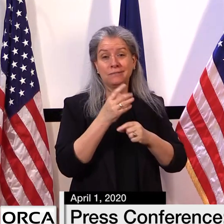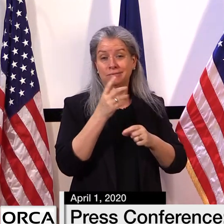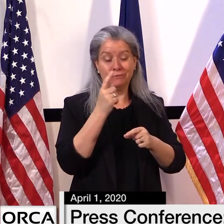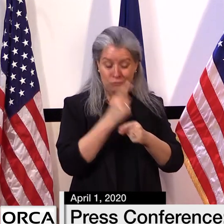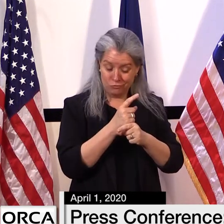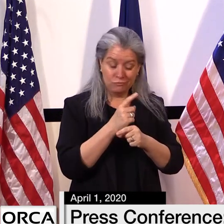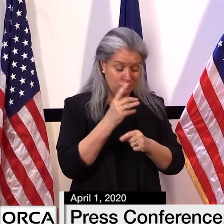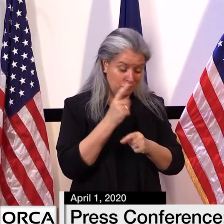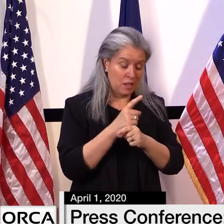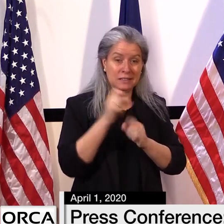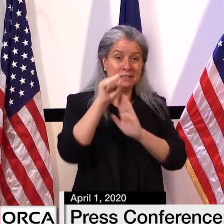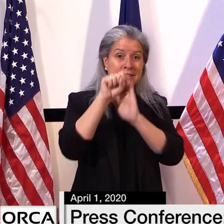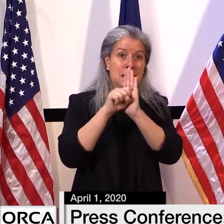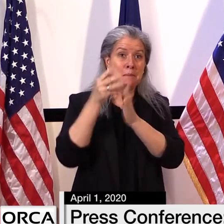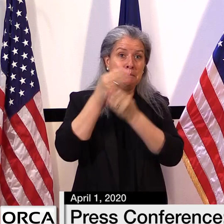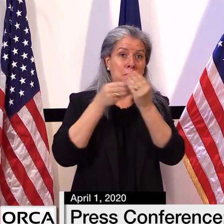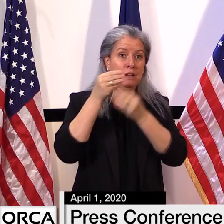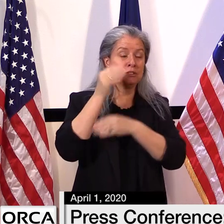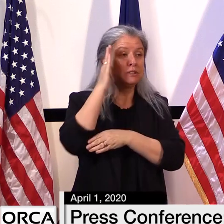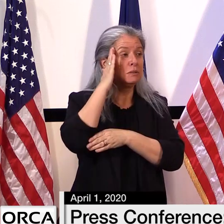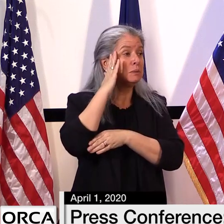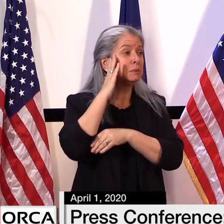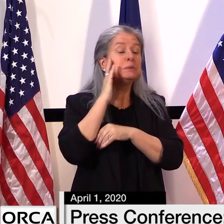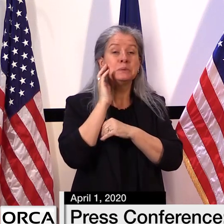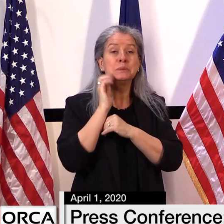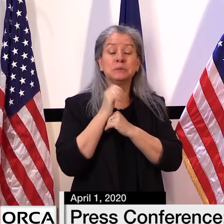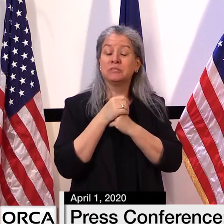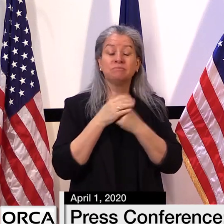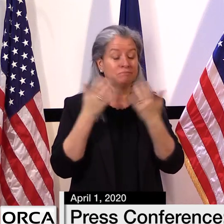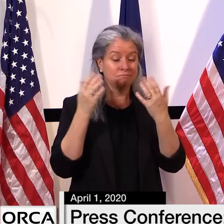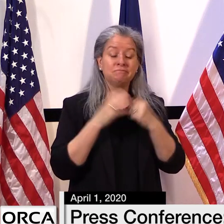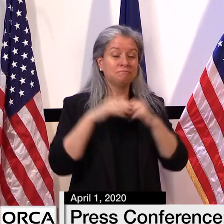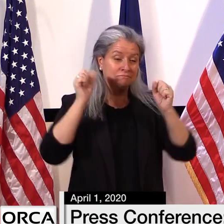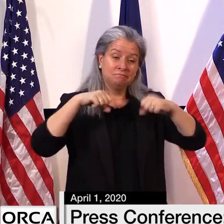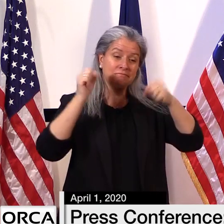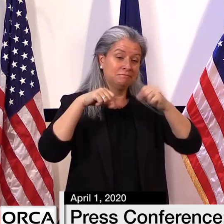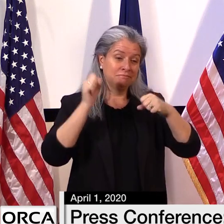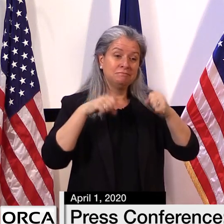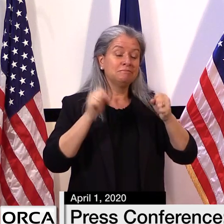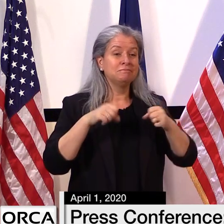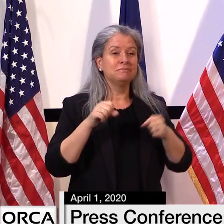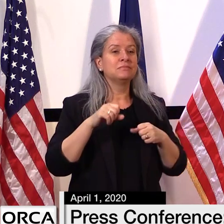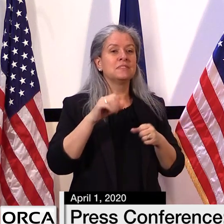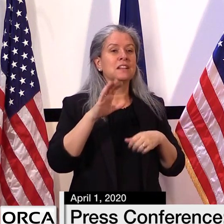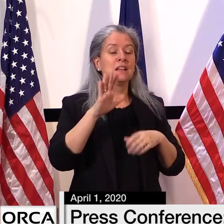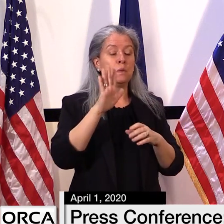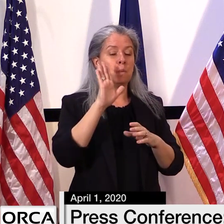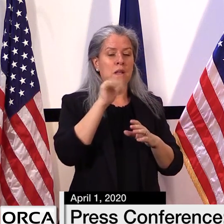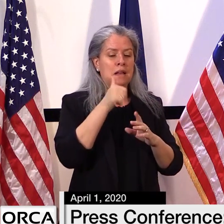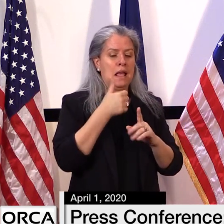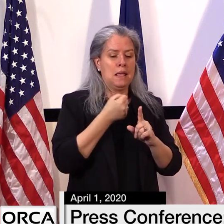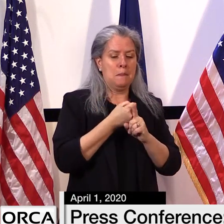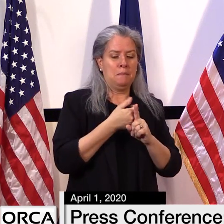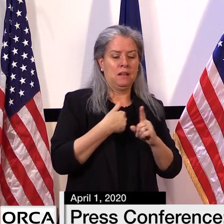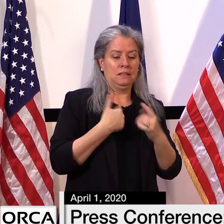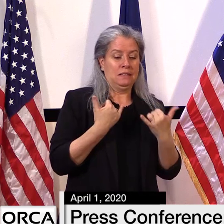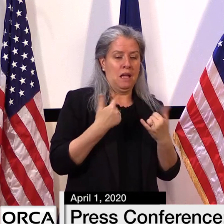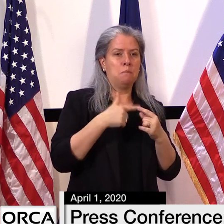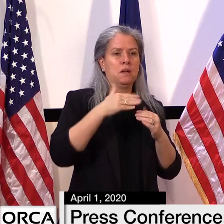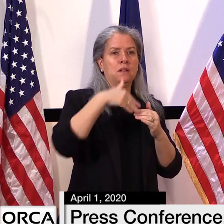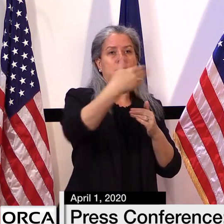incredible strain on the state budget. We'll experience this in our last quarter that we're entering at this point in